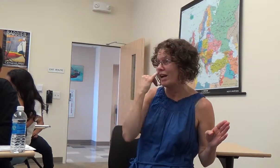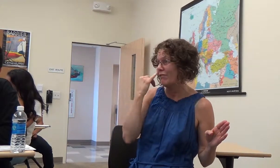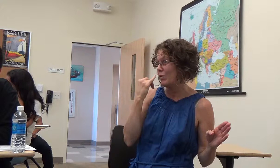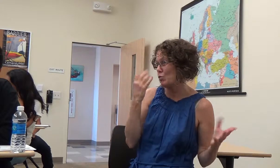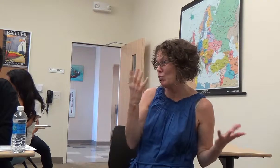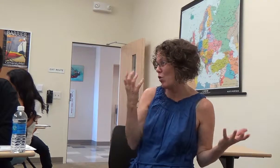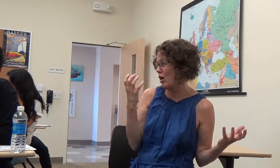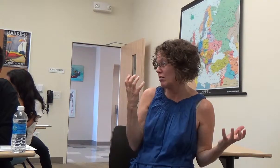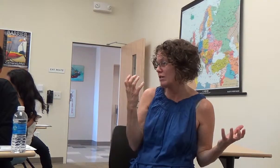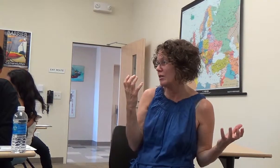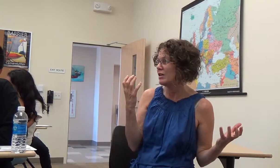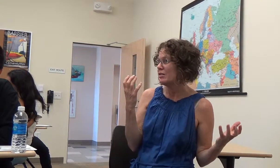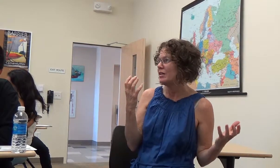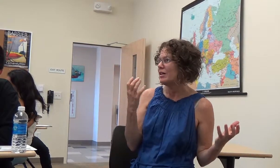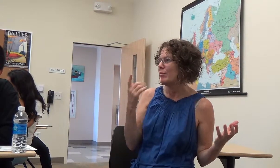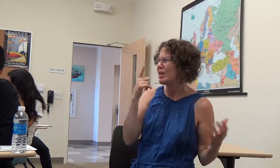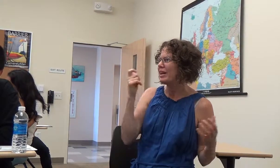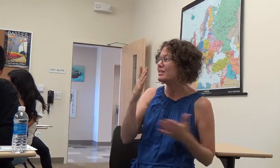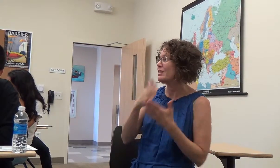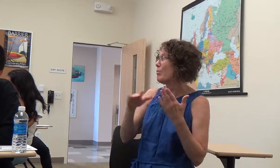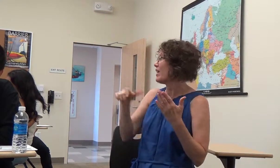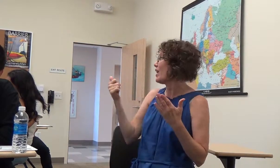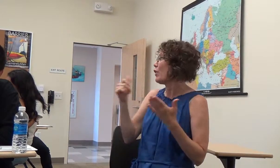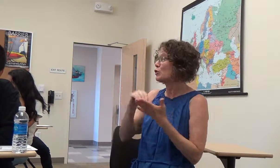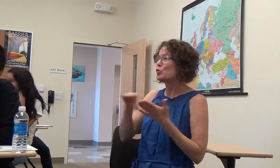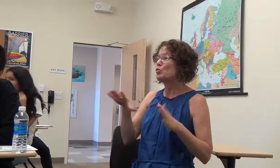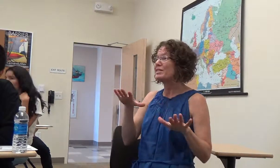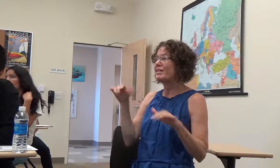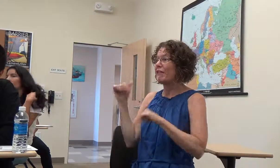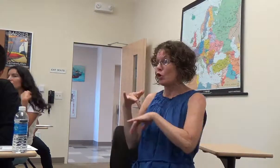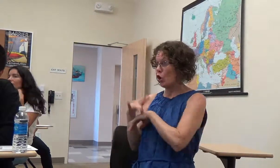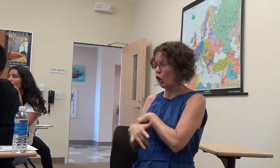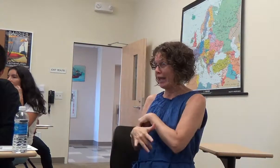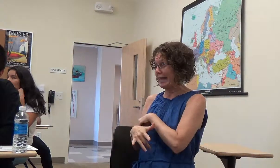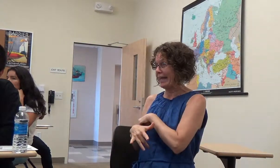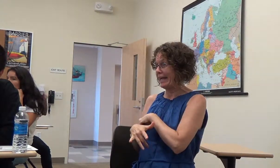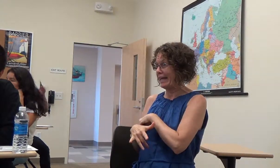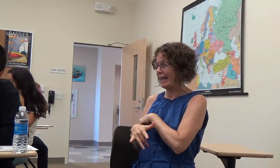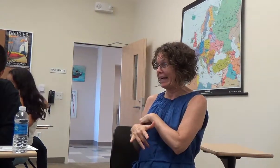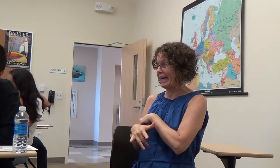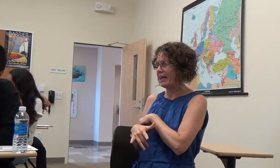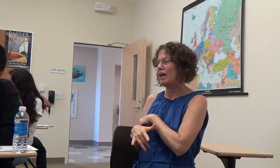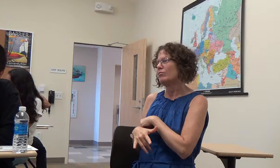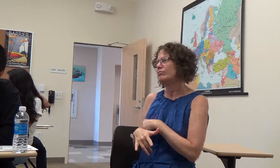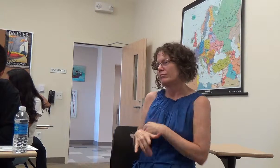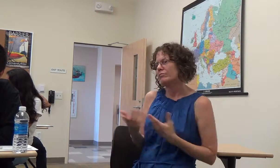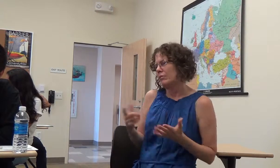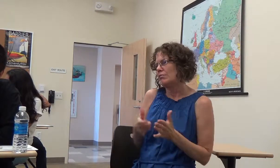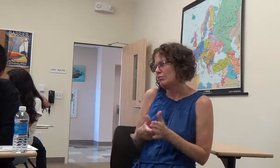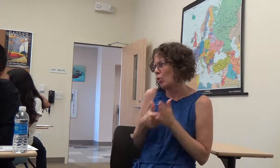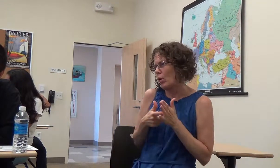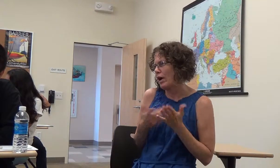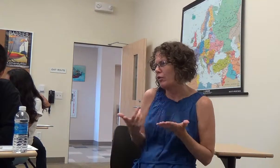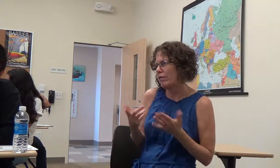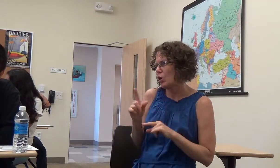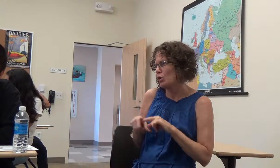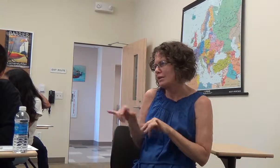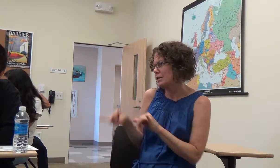because some of the other students who left a little early had to do that for her.